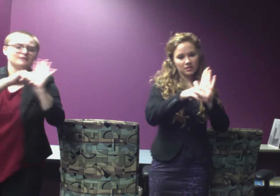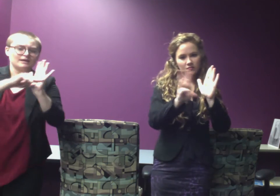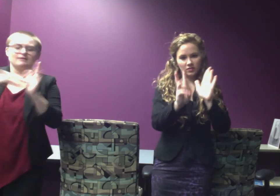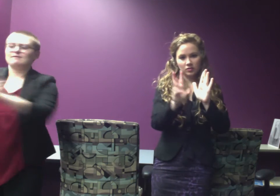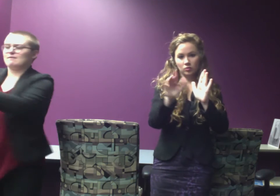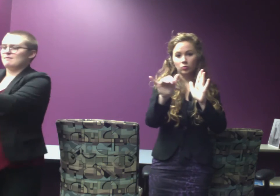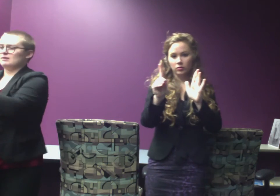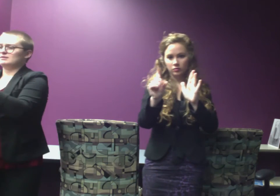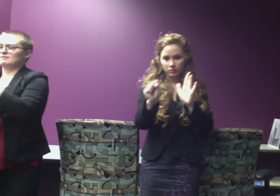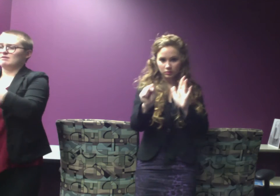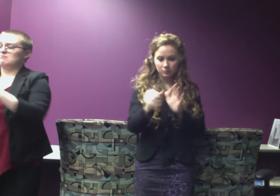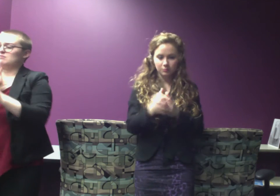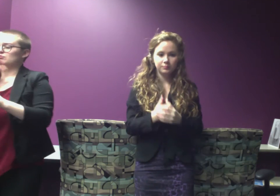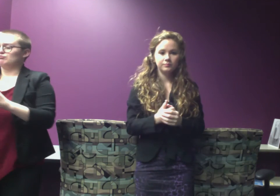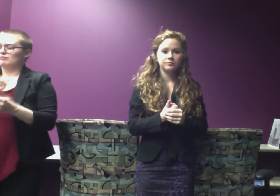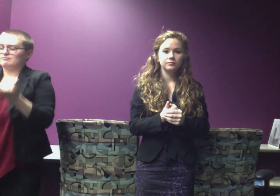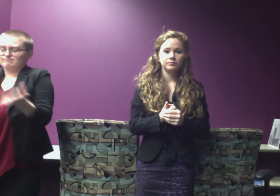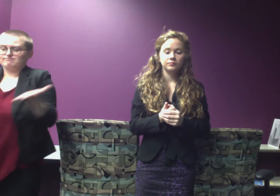they're associated with a number line.